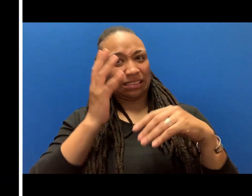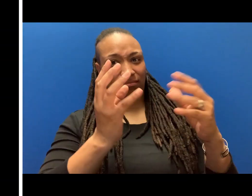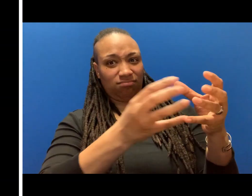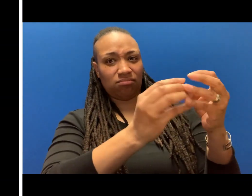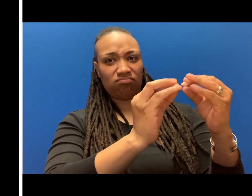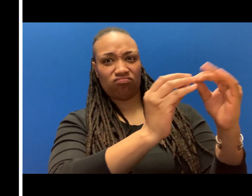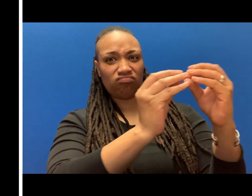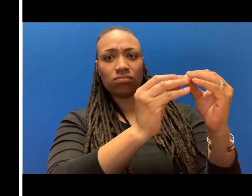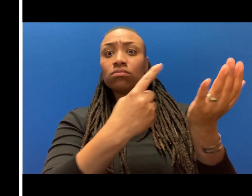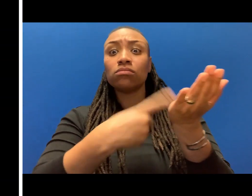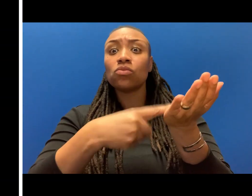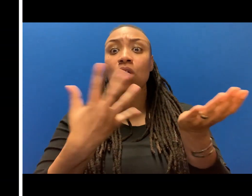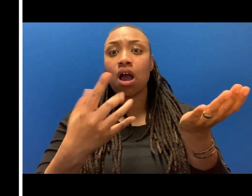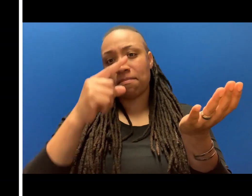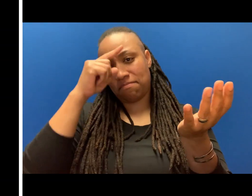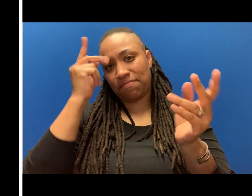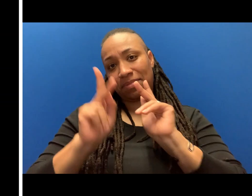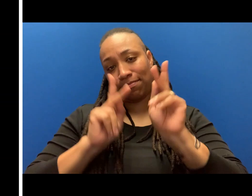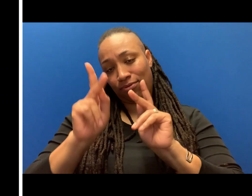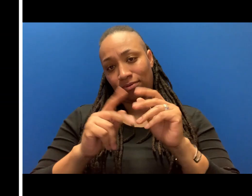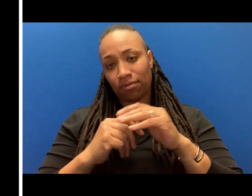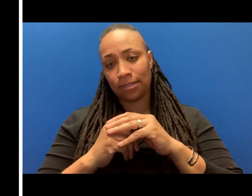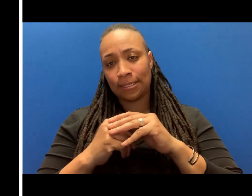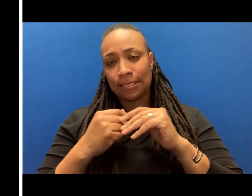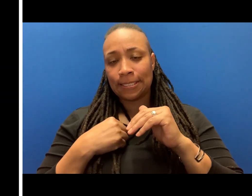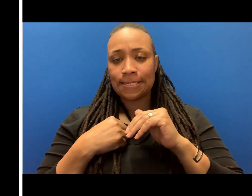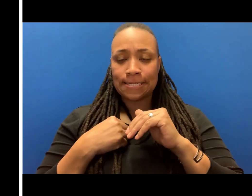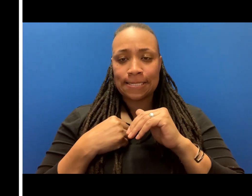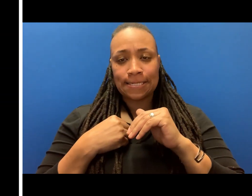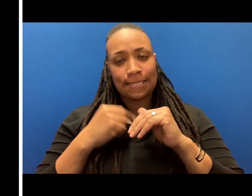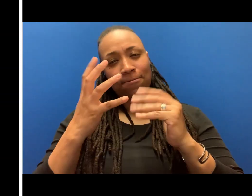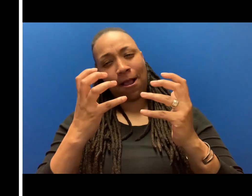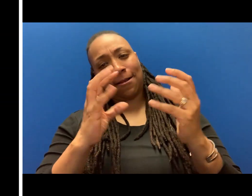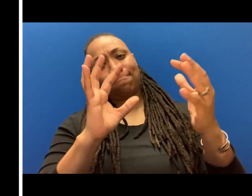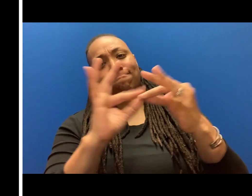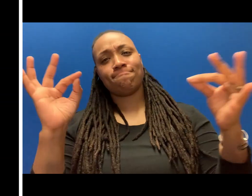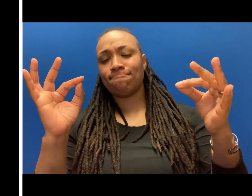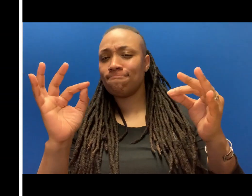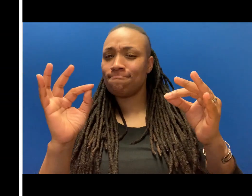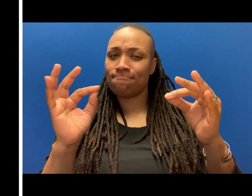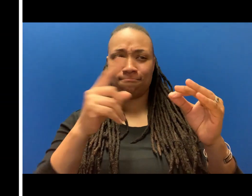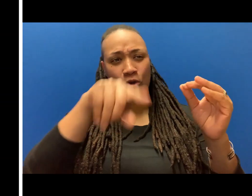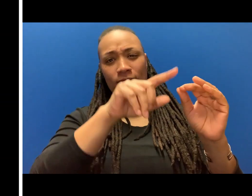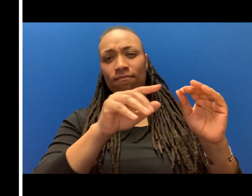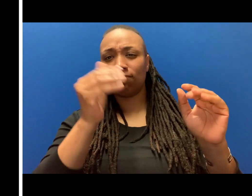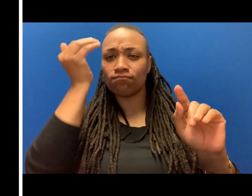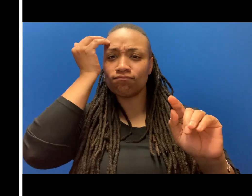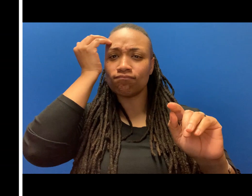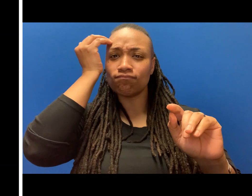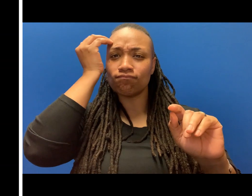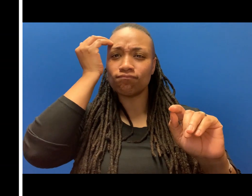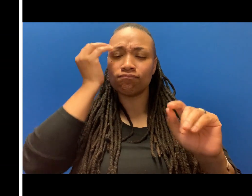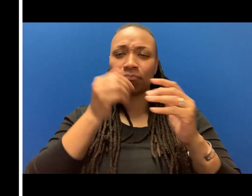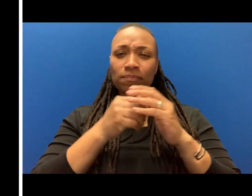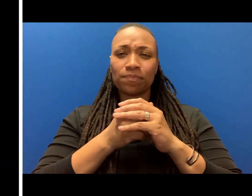black people. And what I want to raise to white folks' awareness,